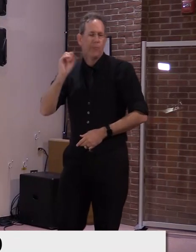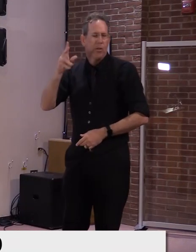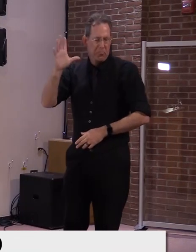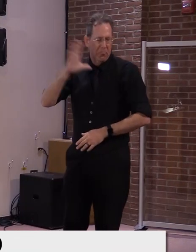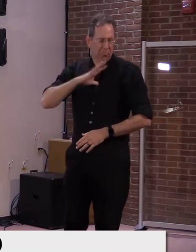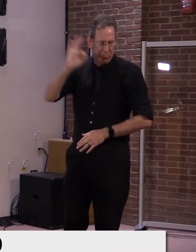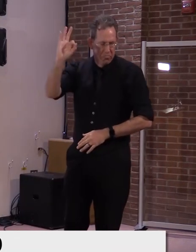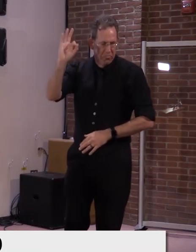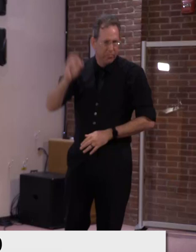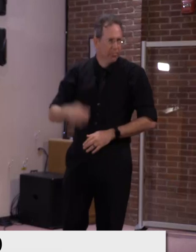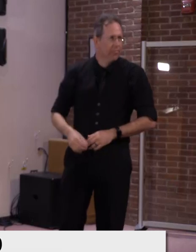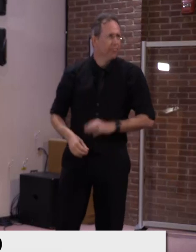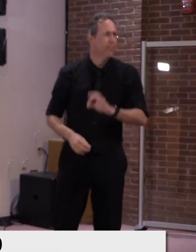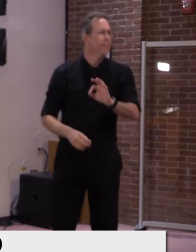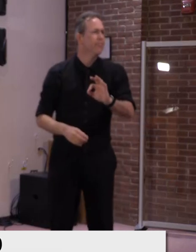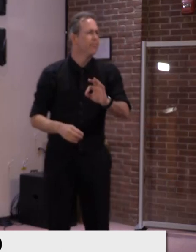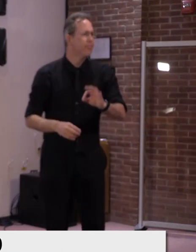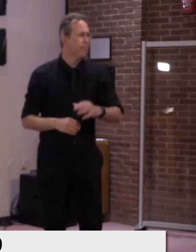Joe, the Barton Chronicle.